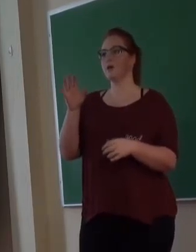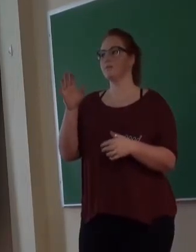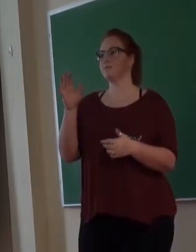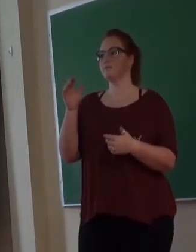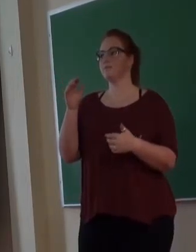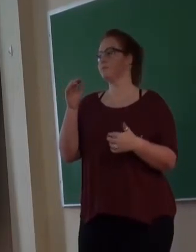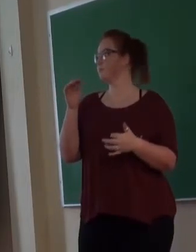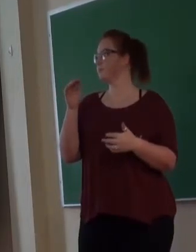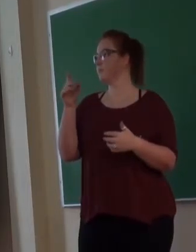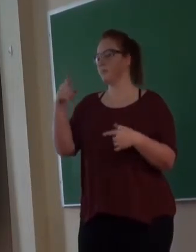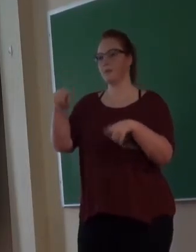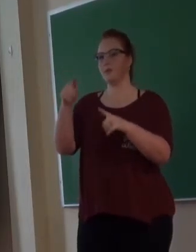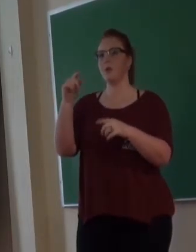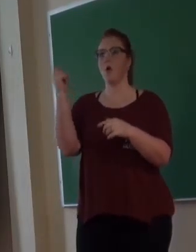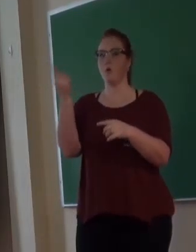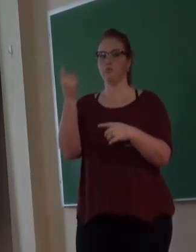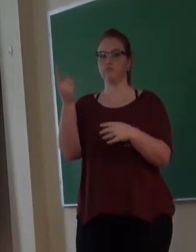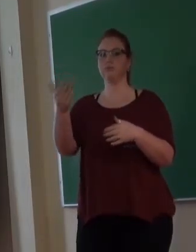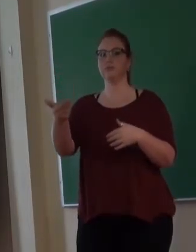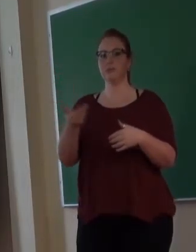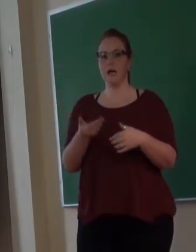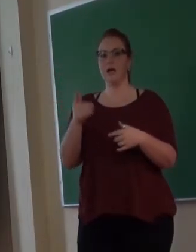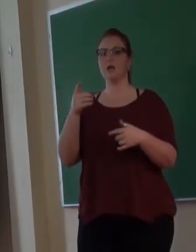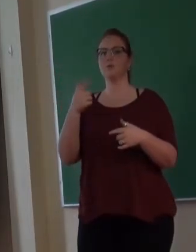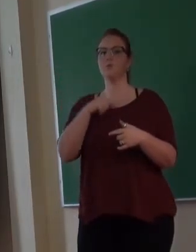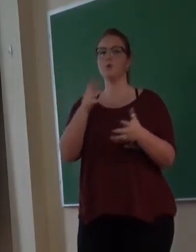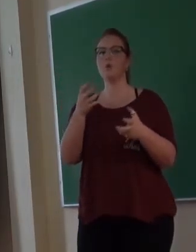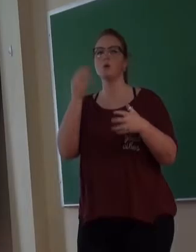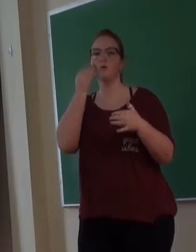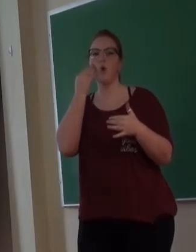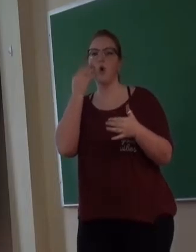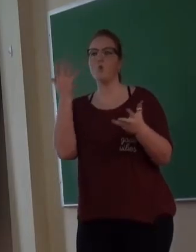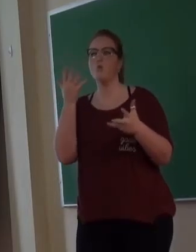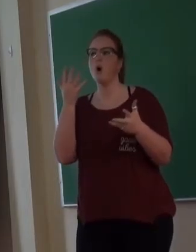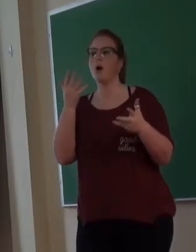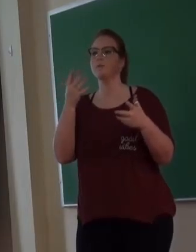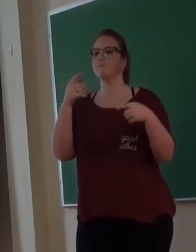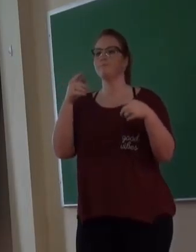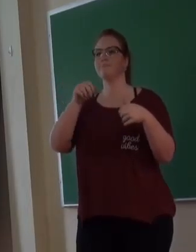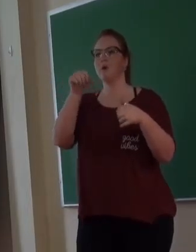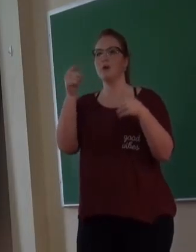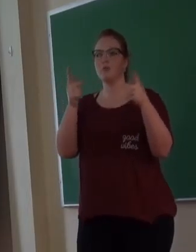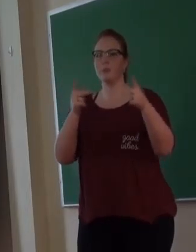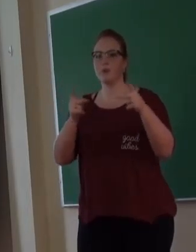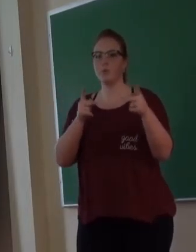and we want them to tell us what they're looking for so we can come back and share it with our students, okay? It's a really good